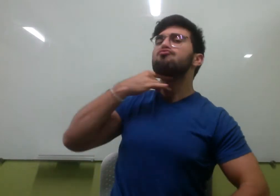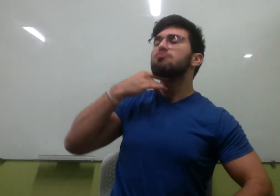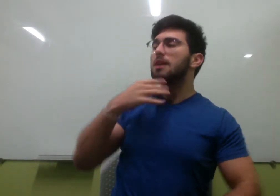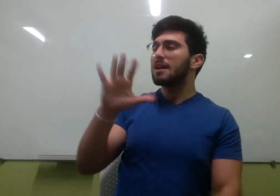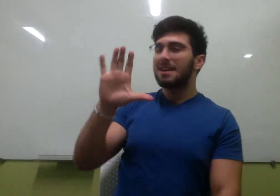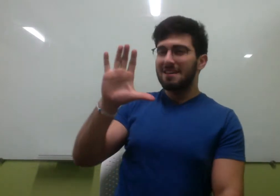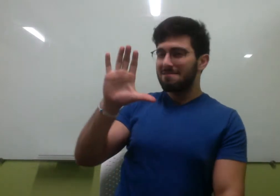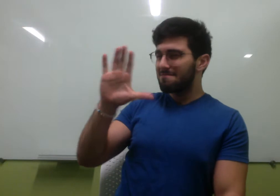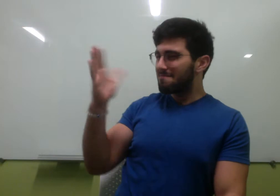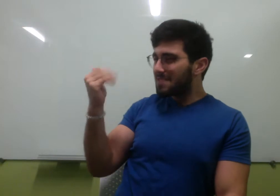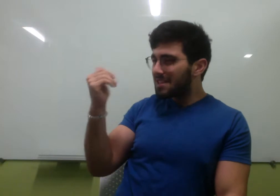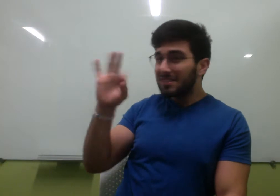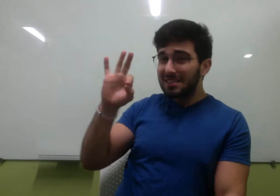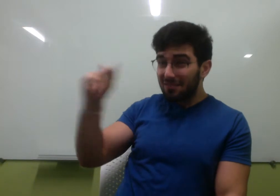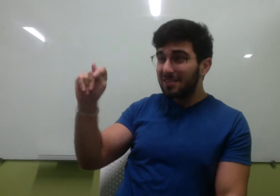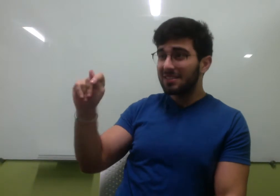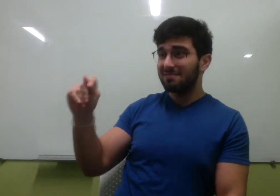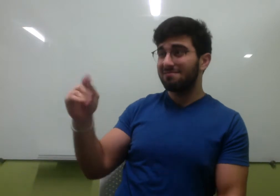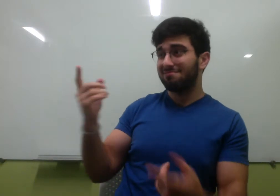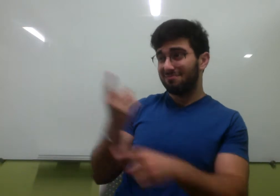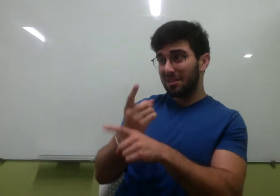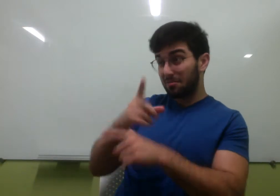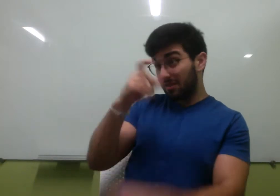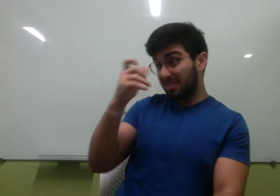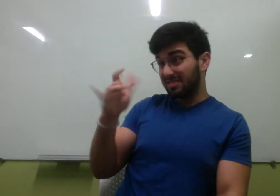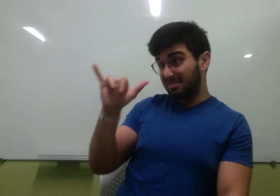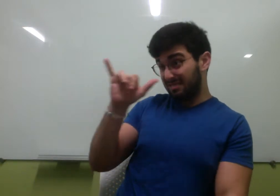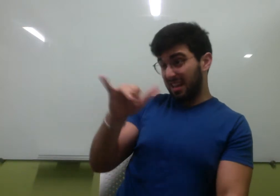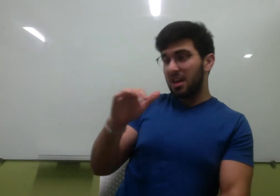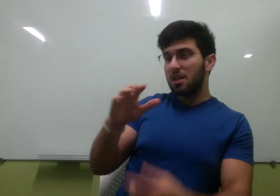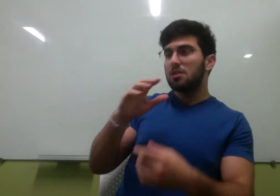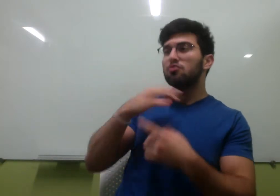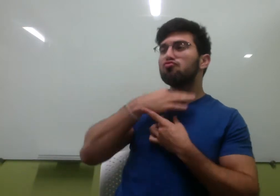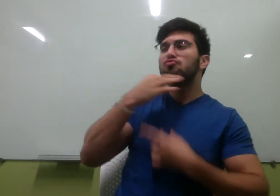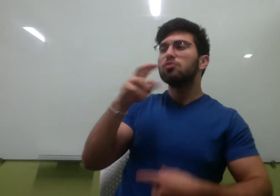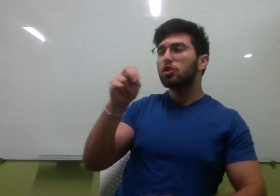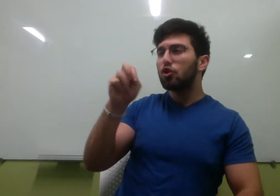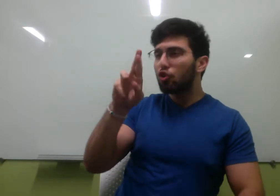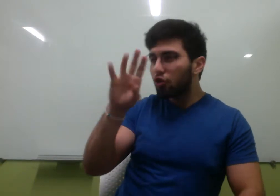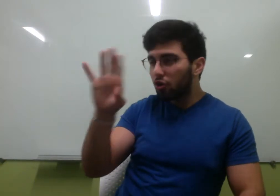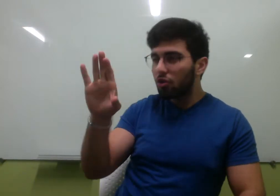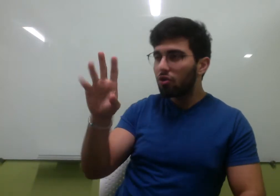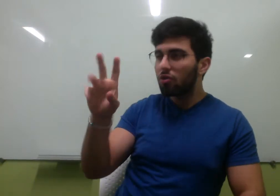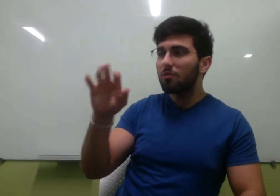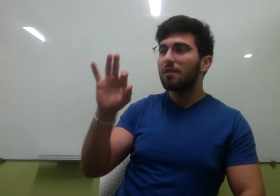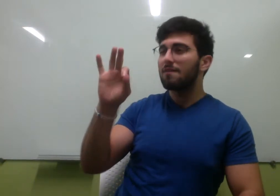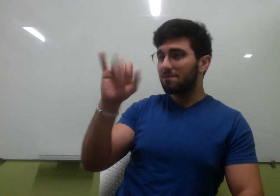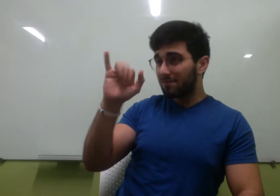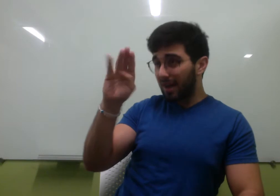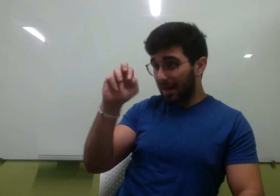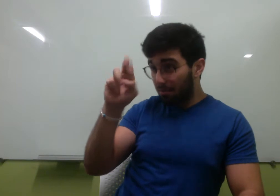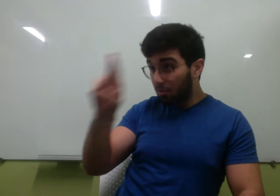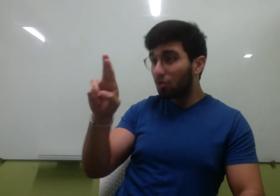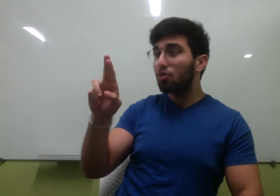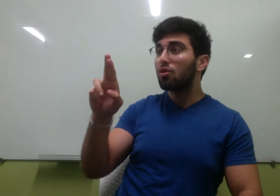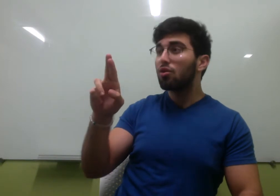of bundled nerve cells. So that means that if you separated these things, it'd be made up of 15-foot-long cells. Yeah,